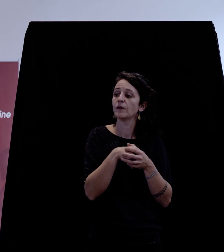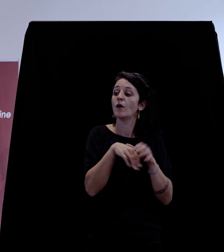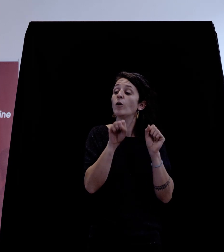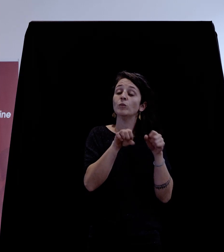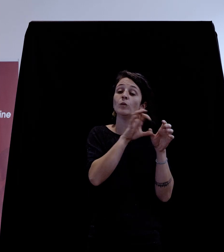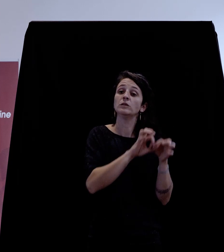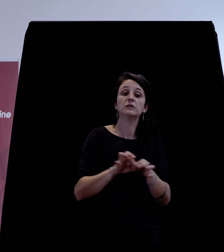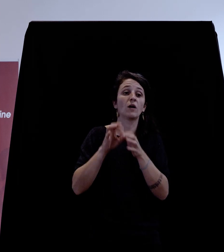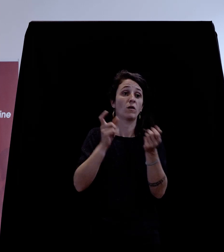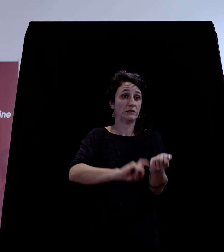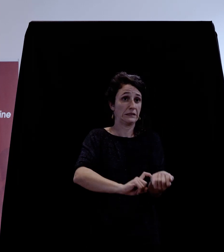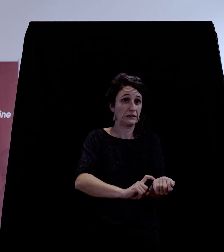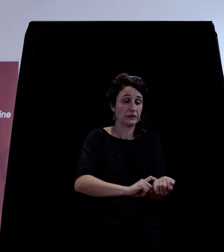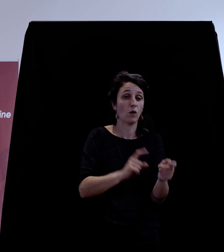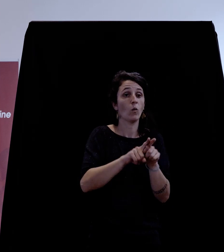Even